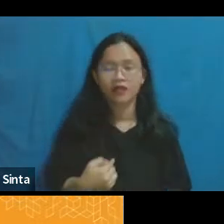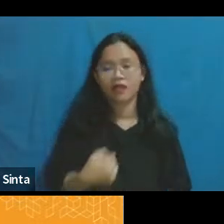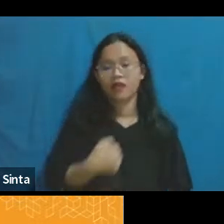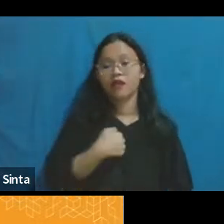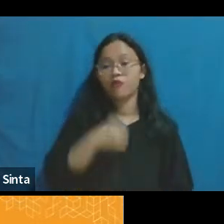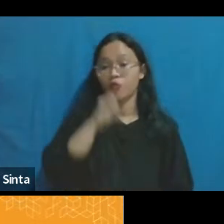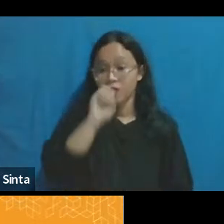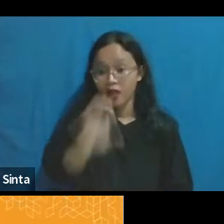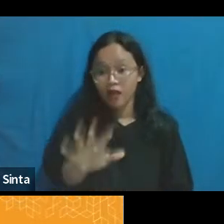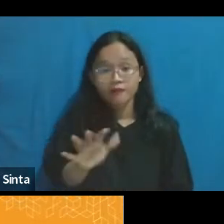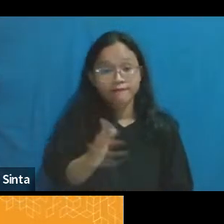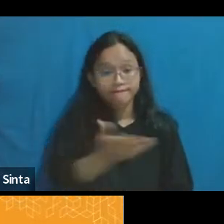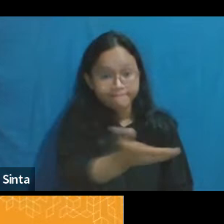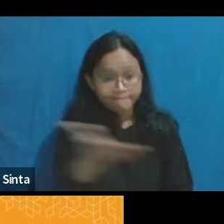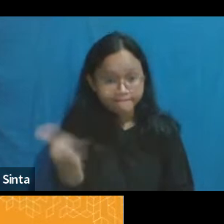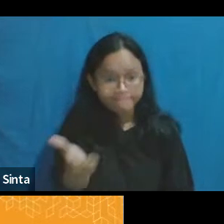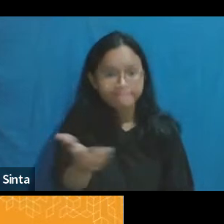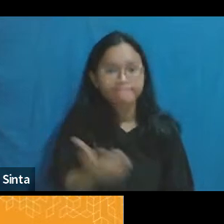as I mentioned before,